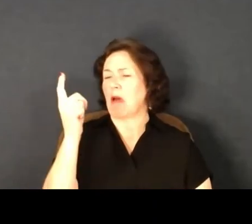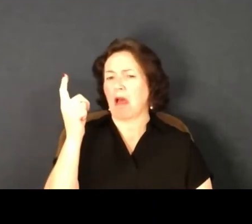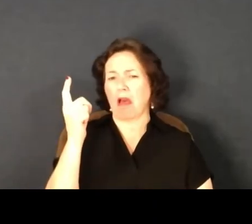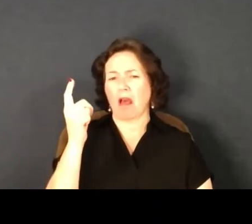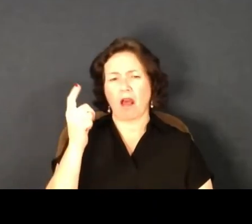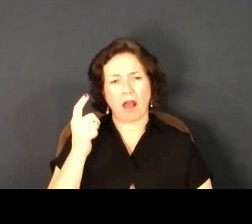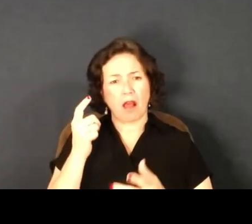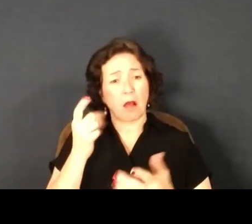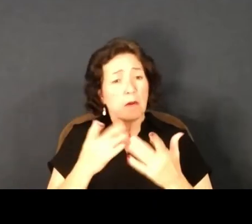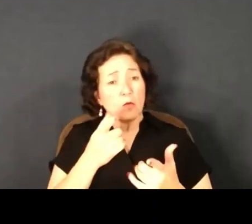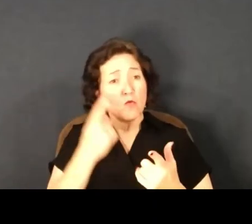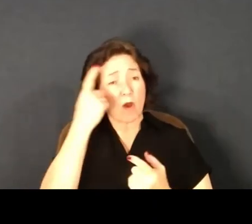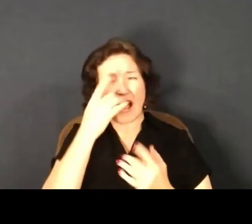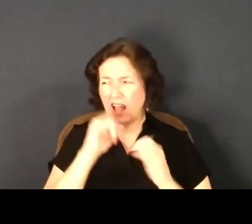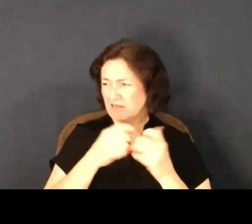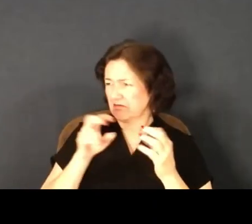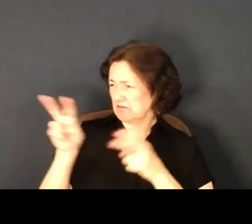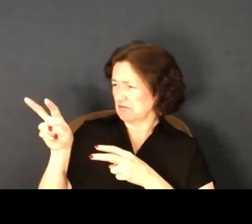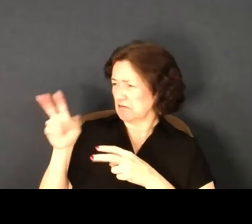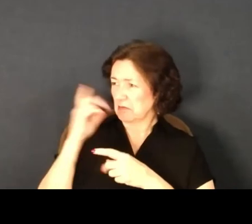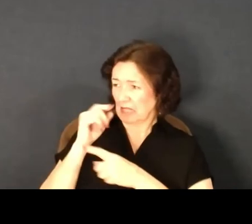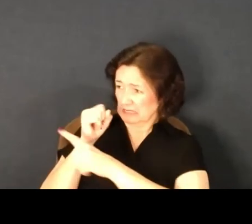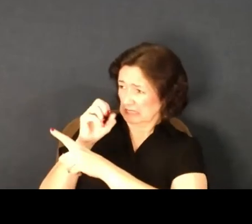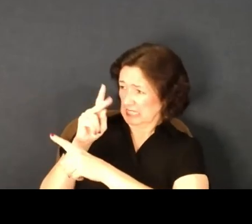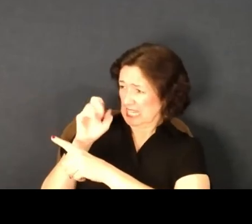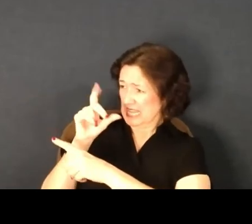it was clickety-clack if he was a skeleton?